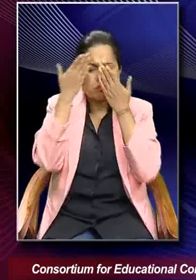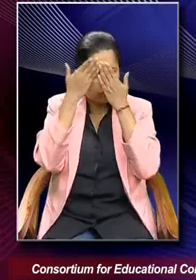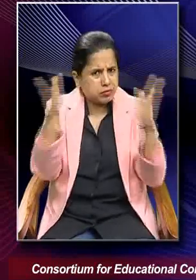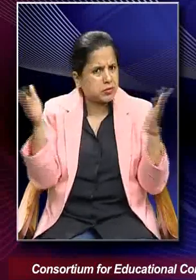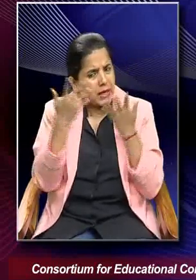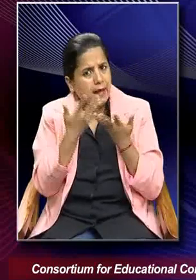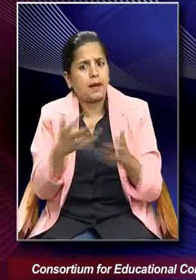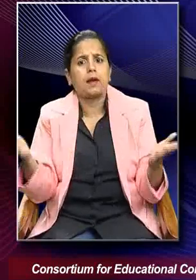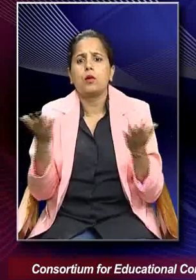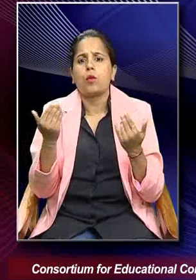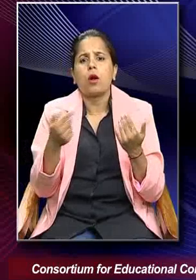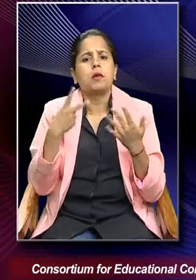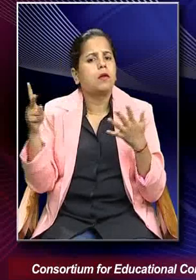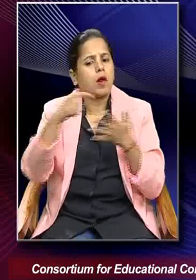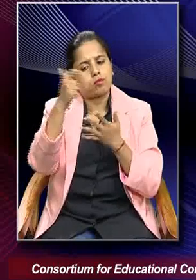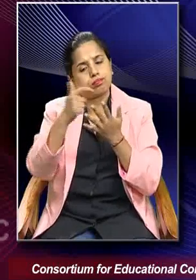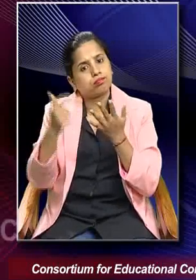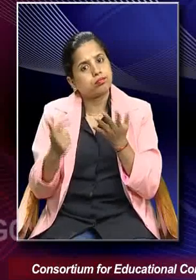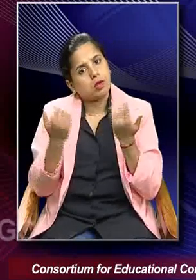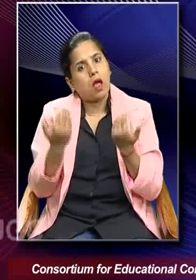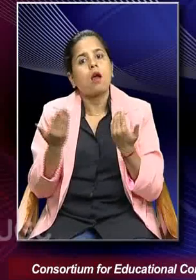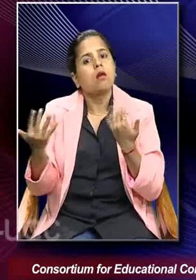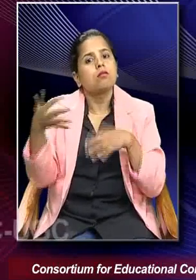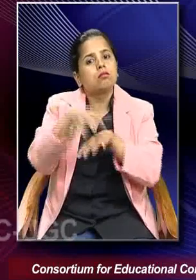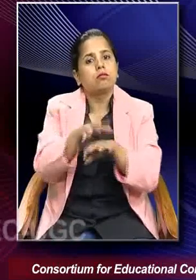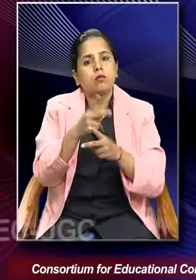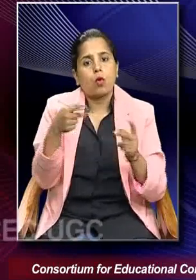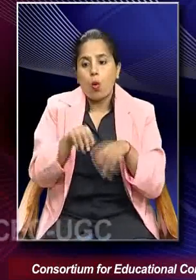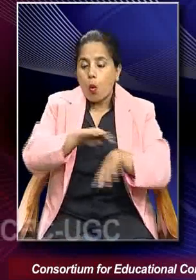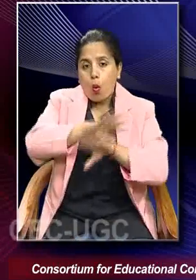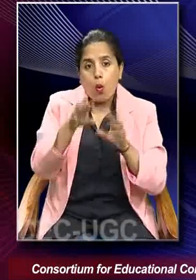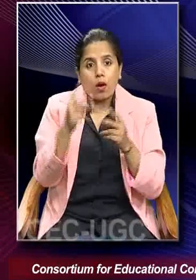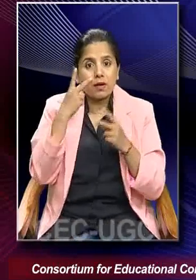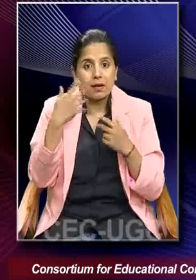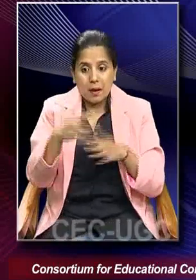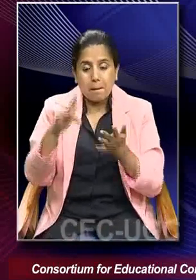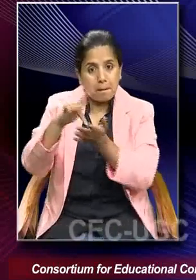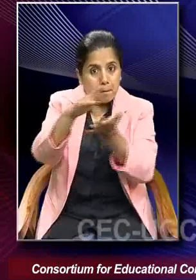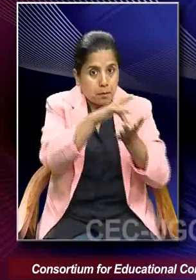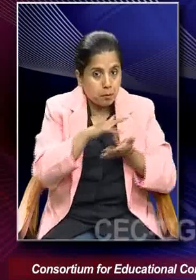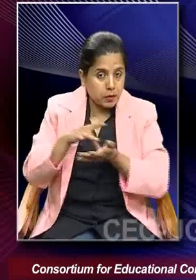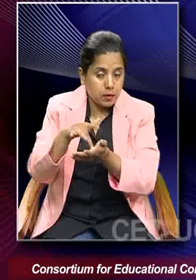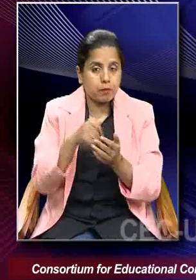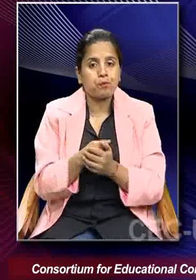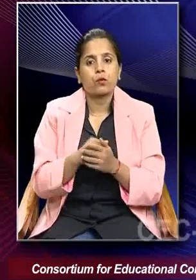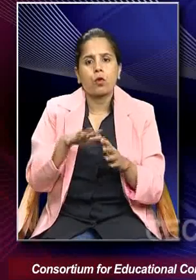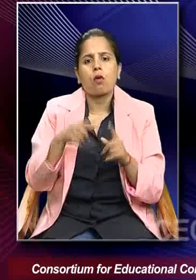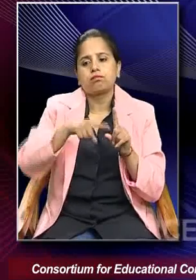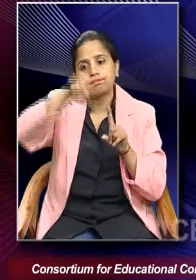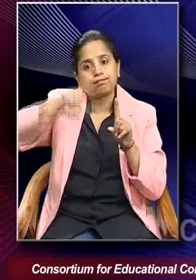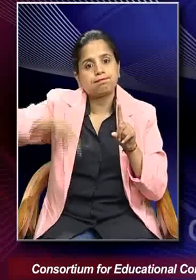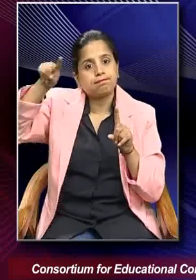of aspects in every field or spectrum